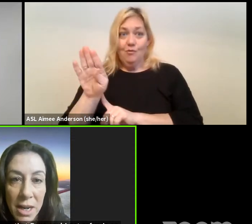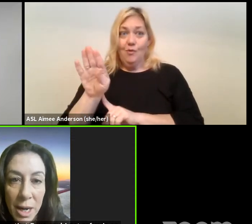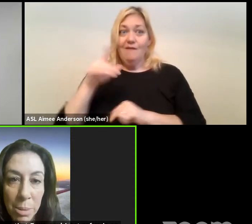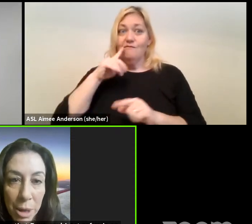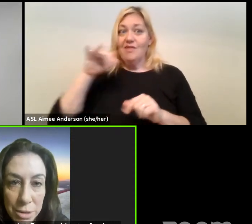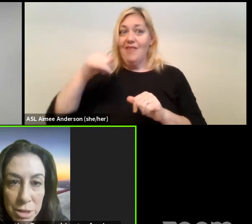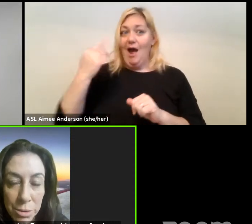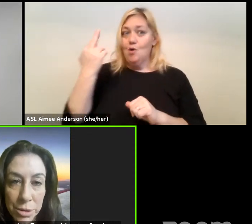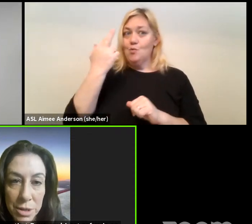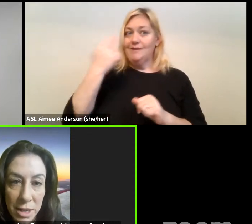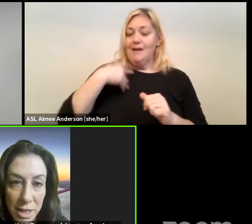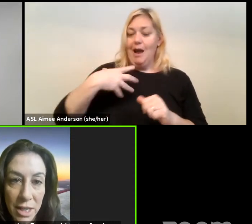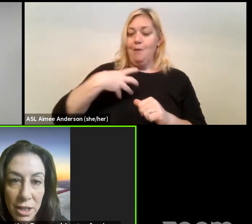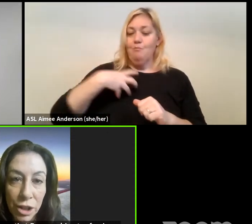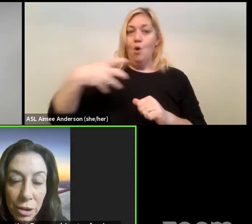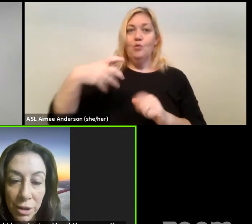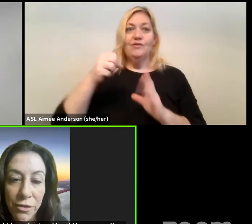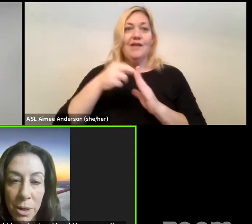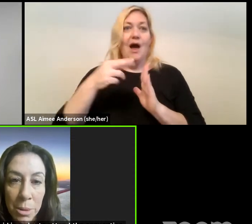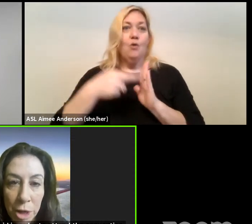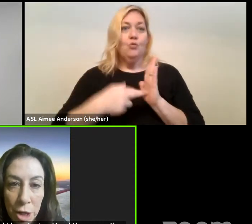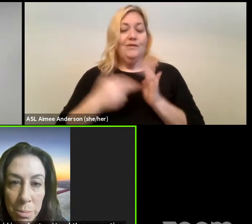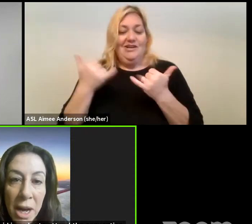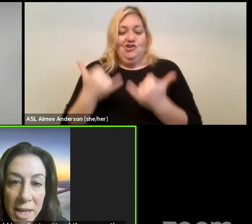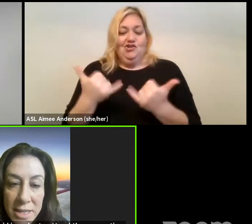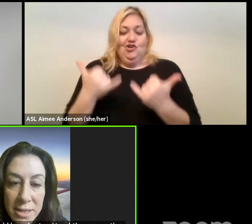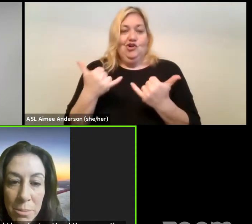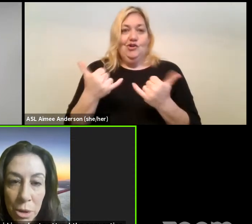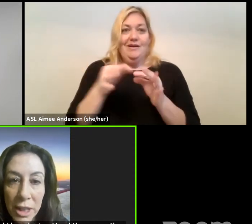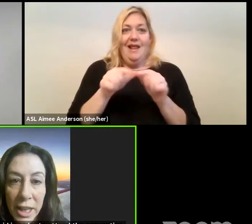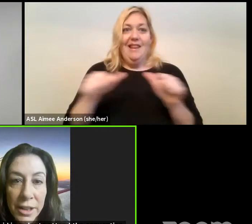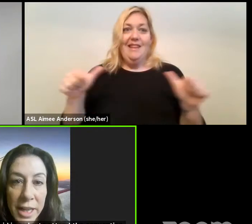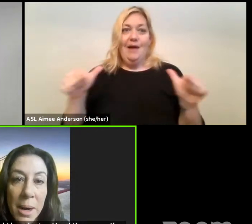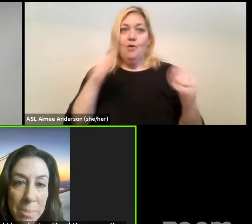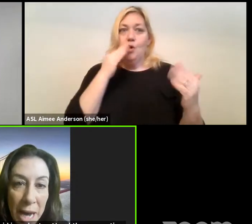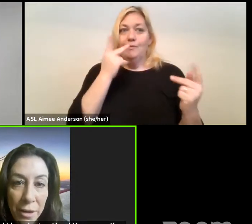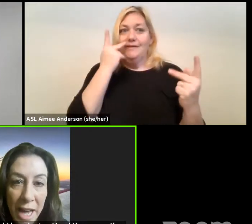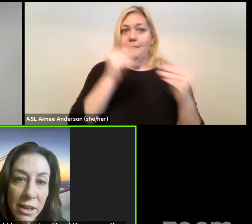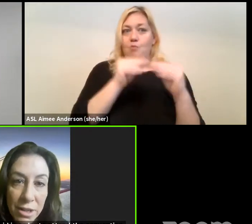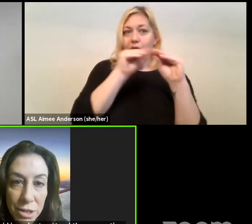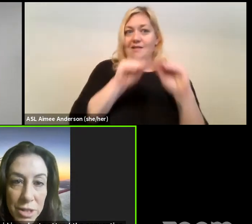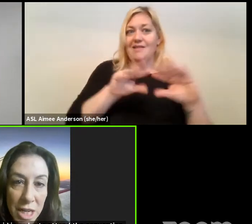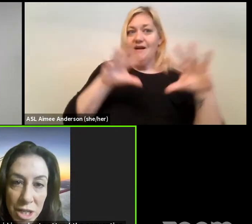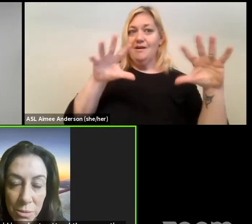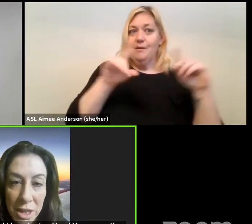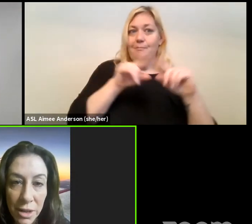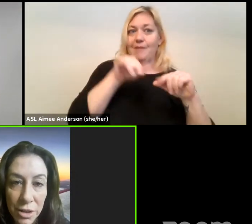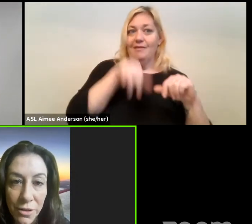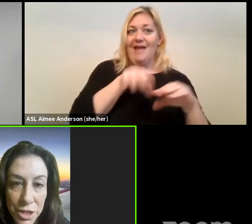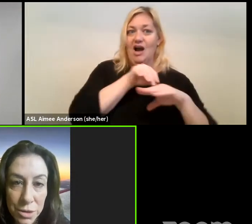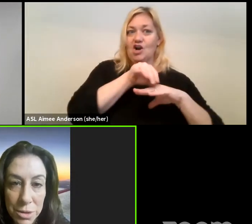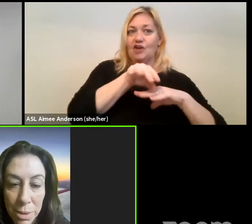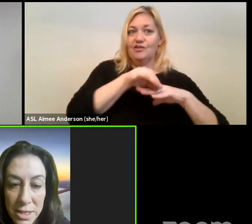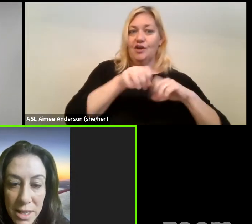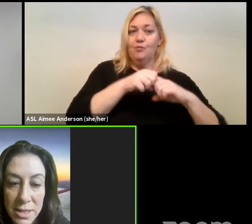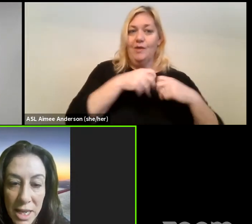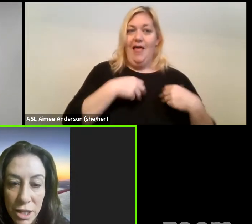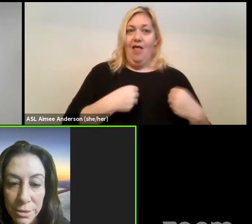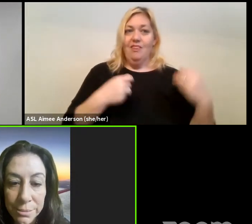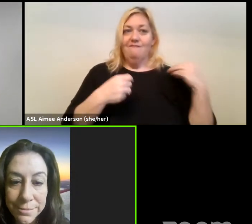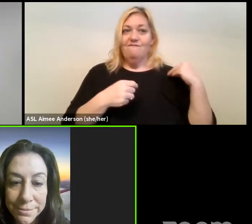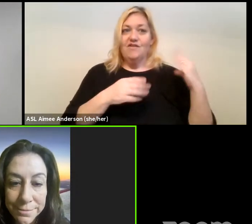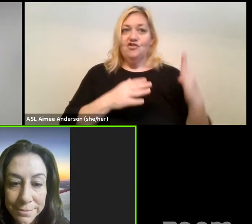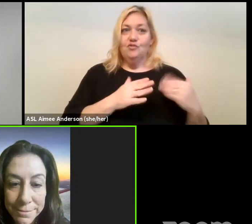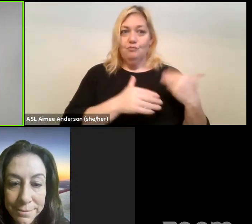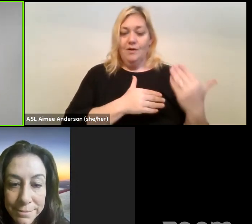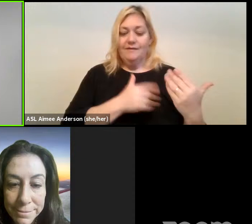that reason, I oppose the rules in their current form and would hope to see more clarity about that consultation with health officials process. Thank